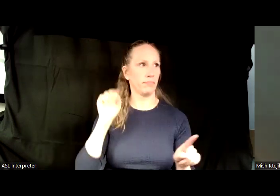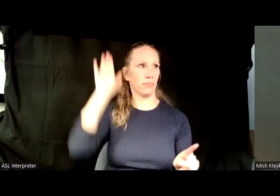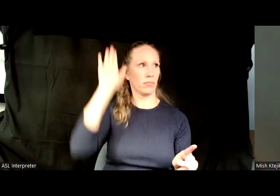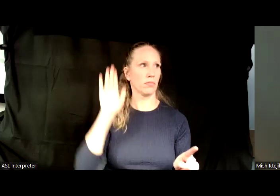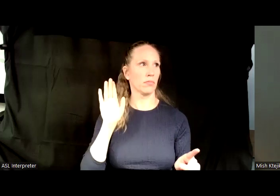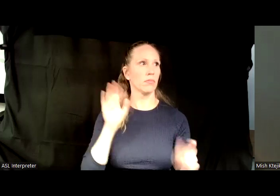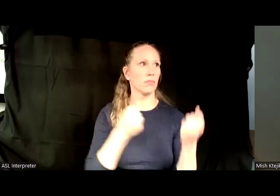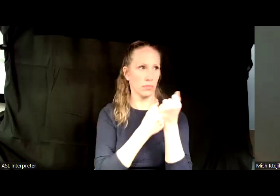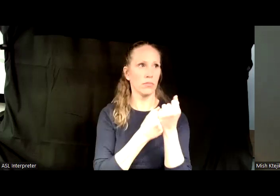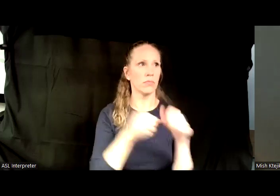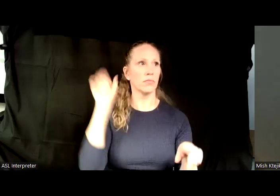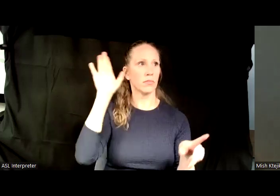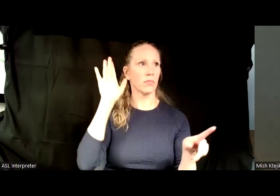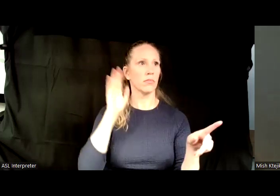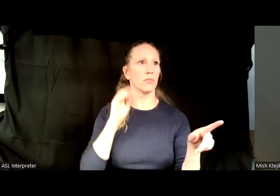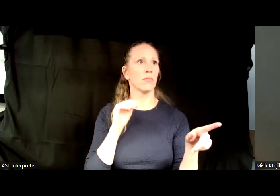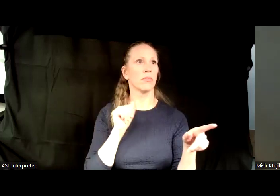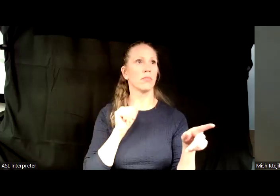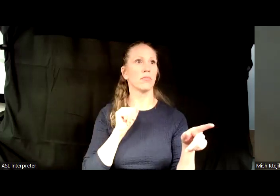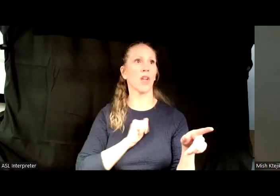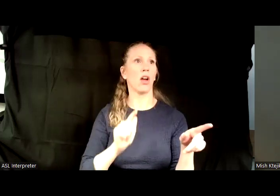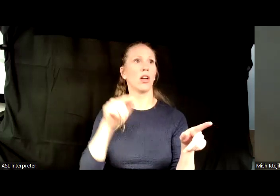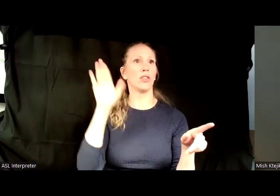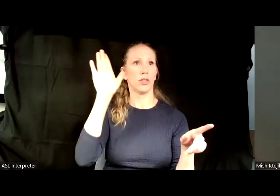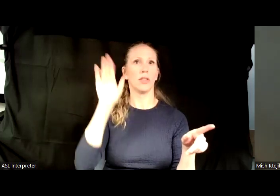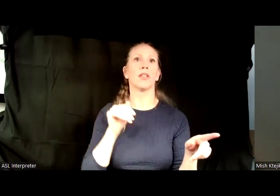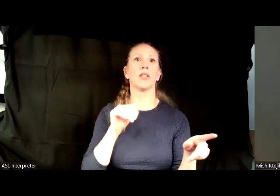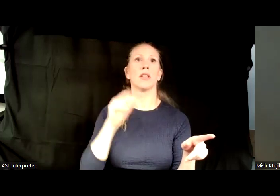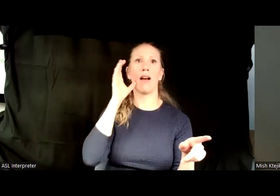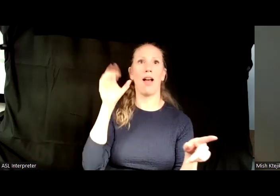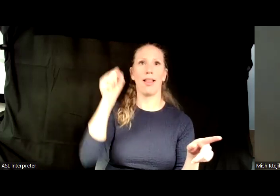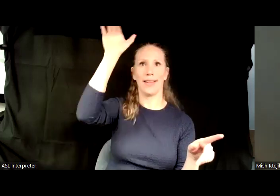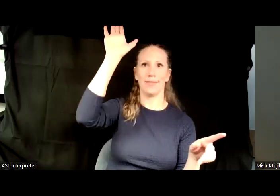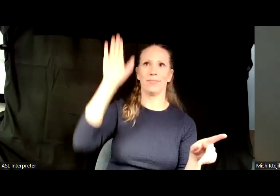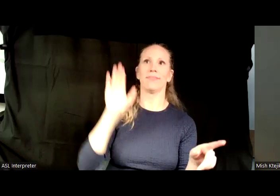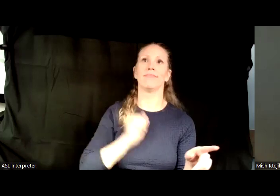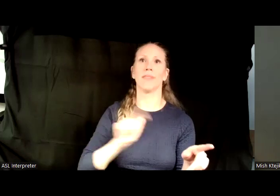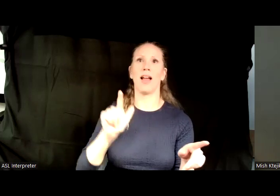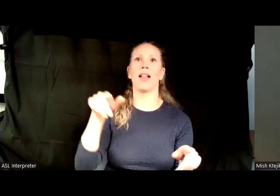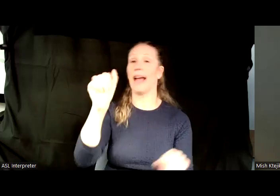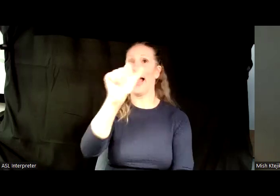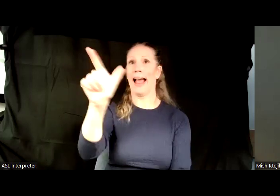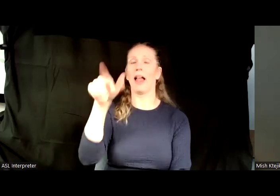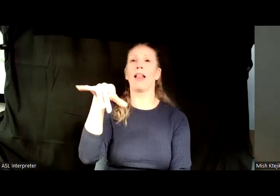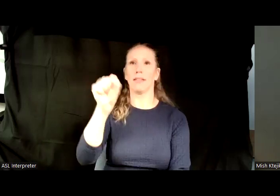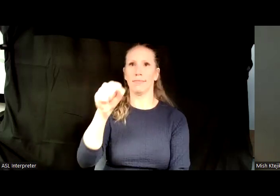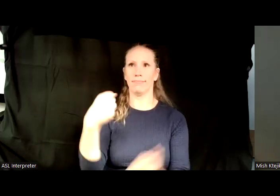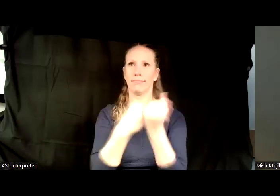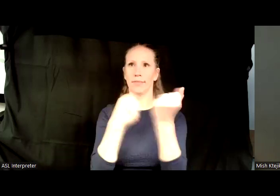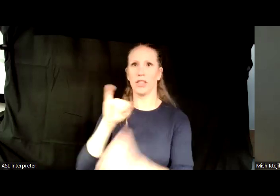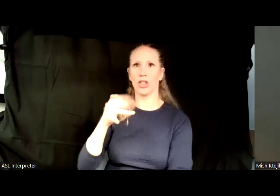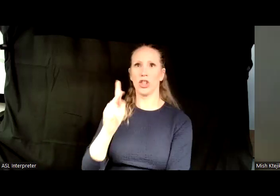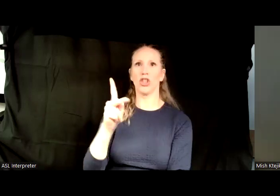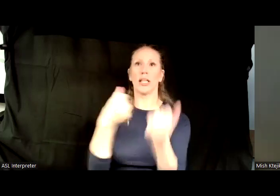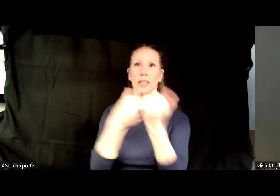Aye, says Tammy. Audrey, aye. Yes, Colleen, aye. Allison, support, aye. And Jack, yes,